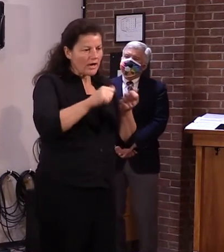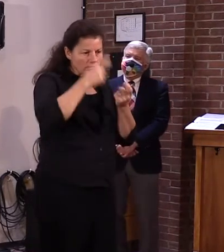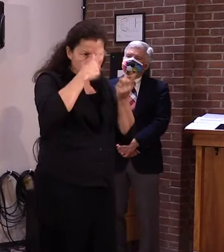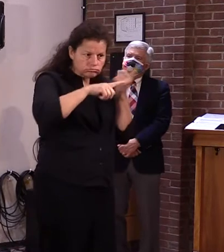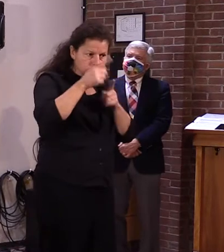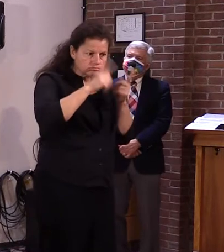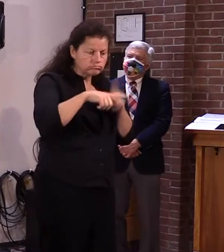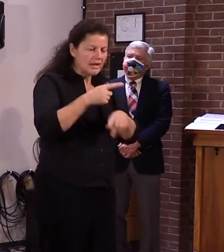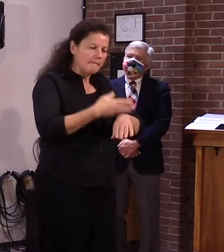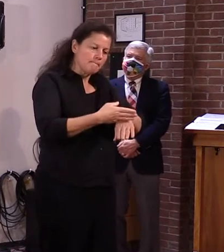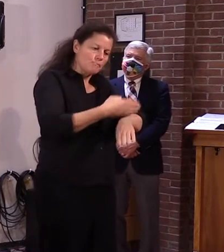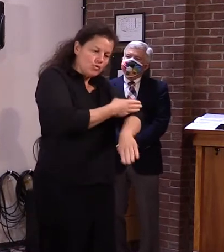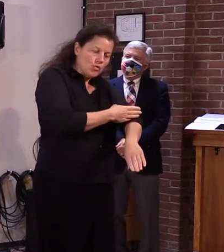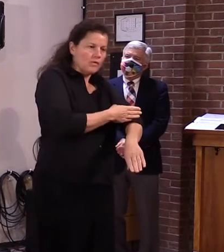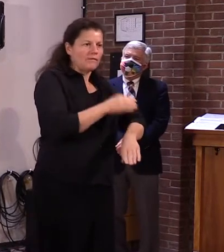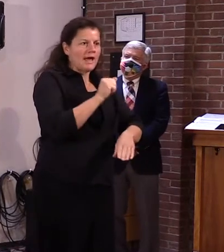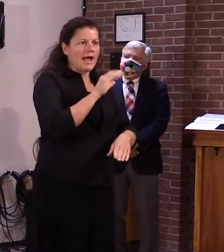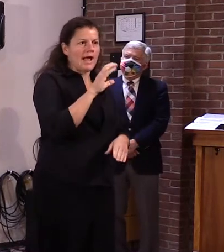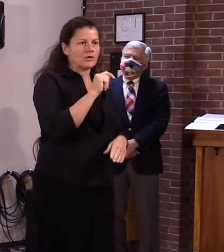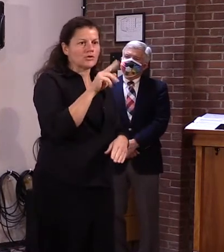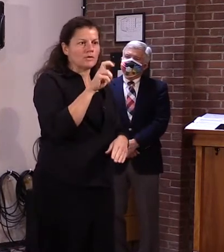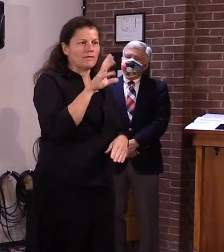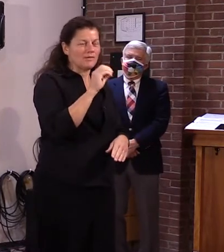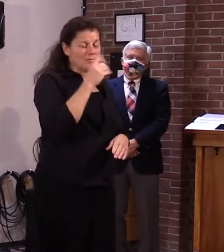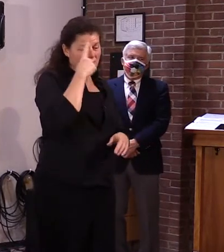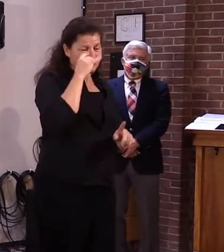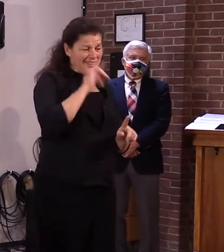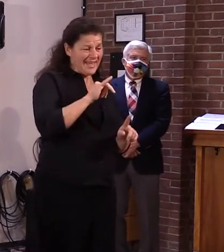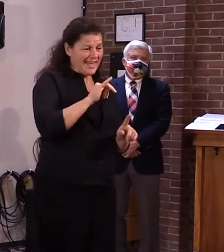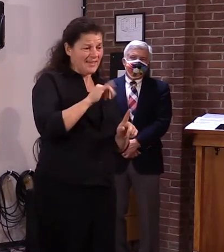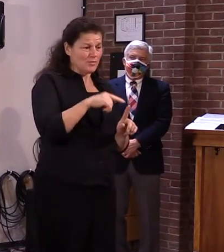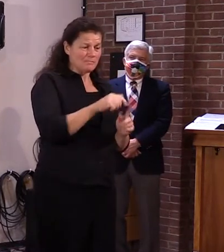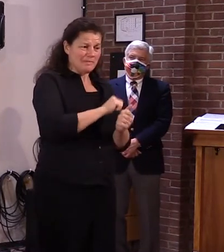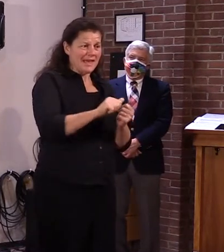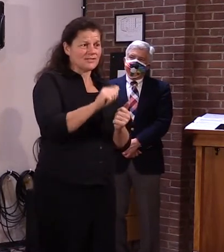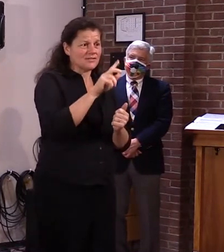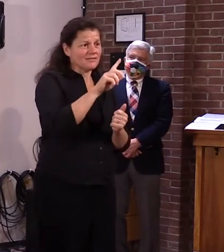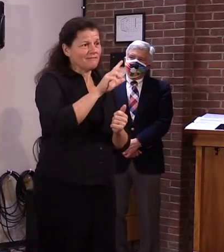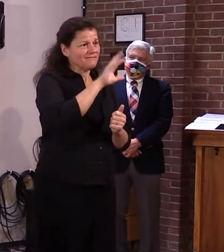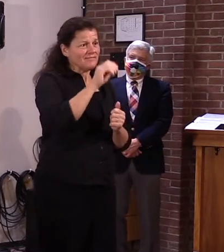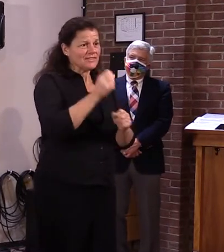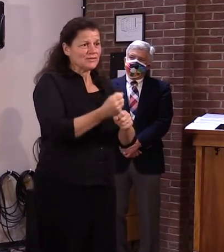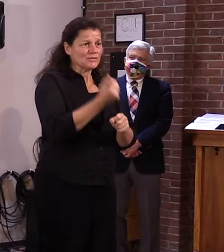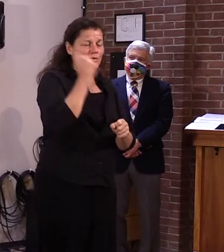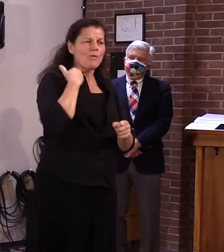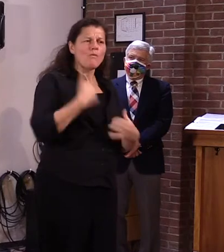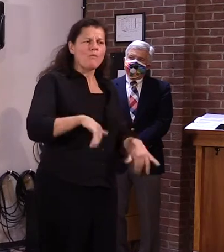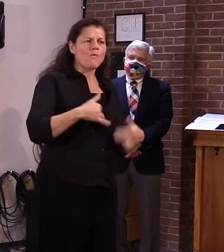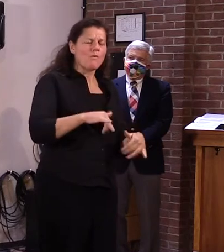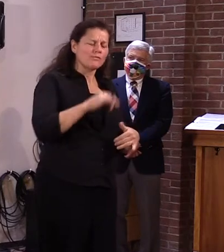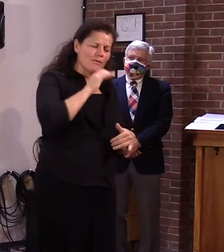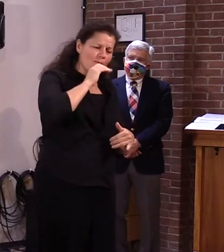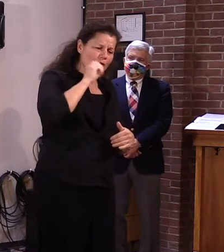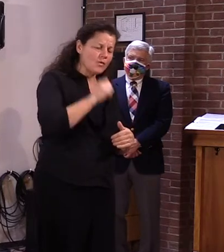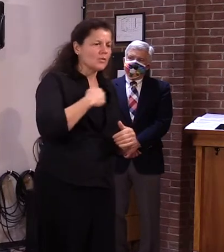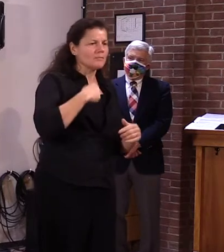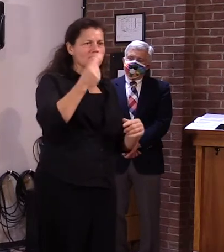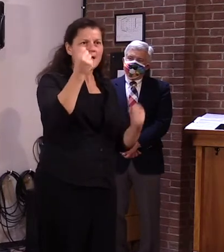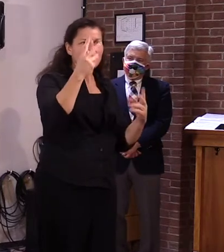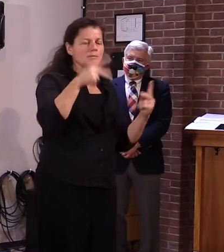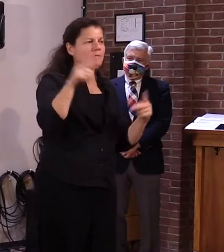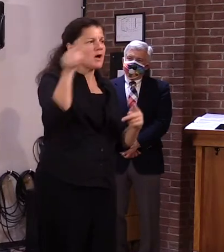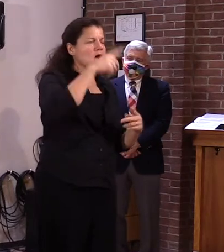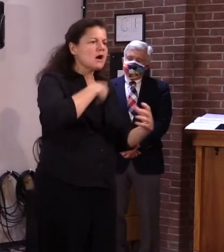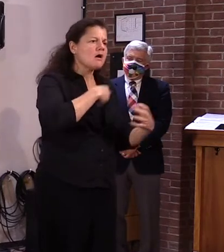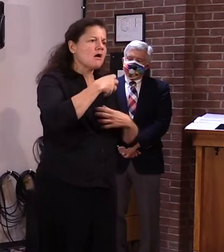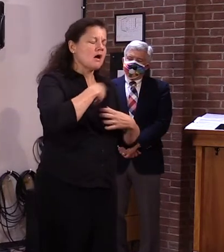improvements, modernization. It's 50 years old, so it was time. We've heard a lot of complaints about Act 250 and the